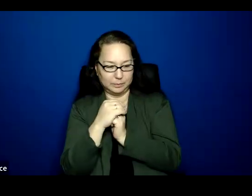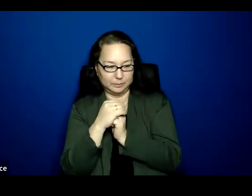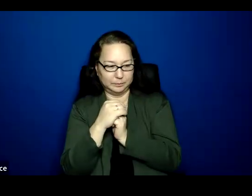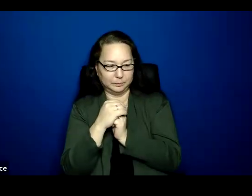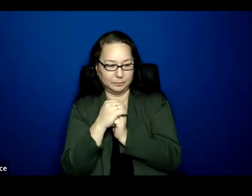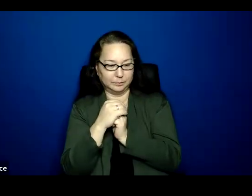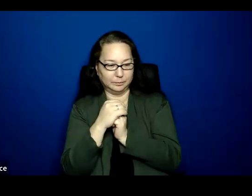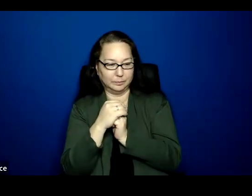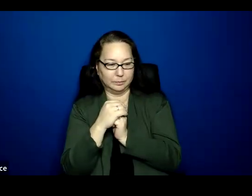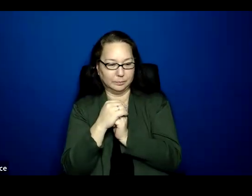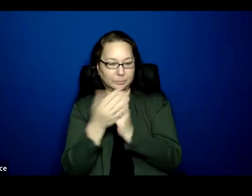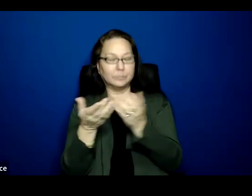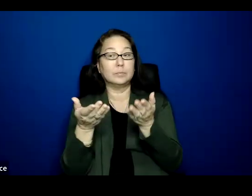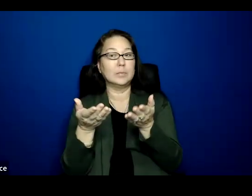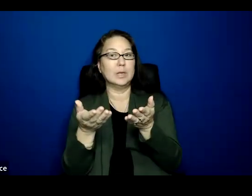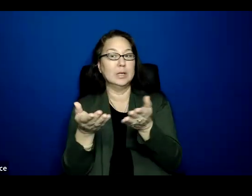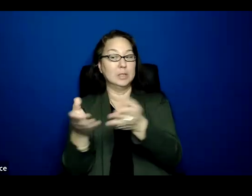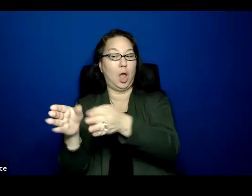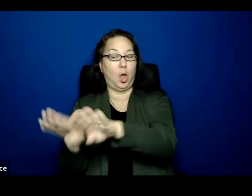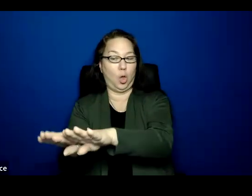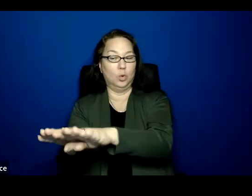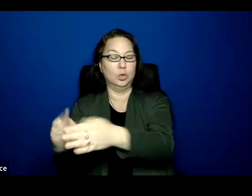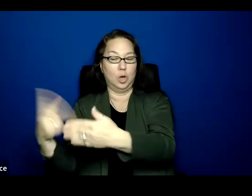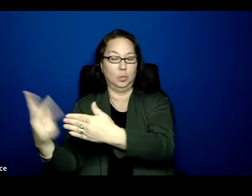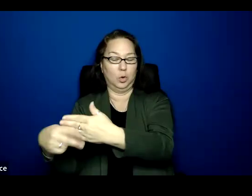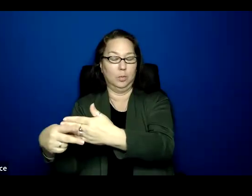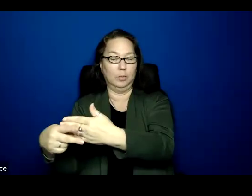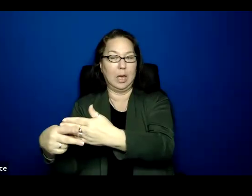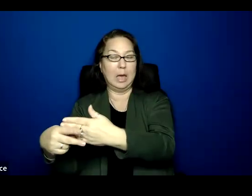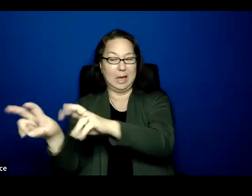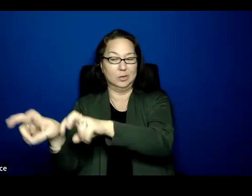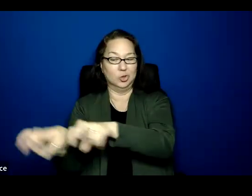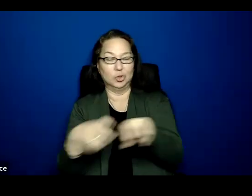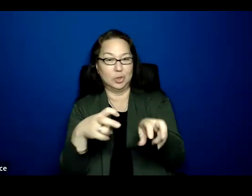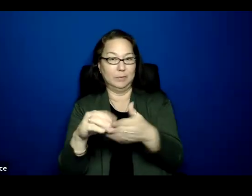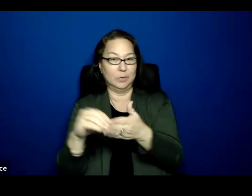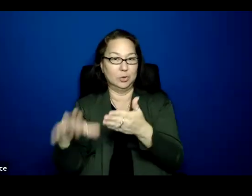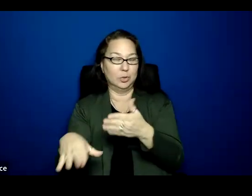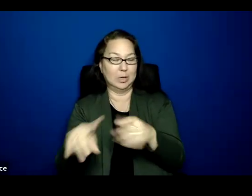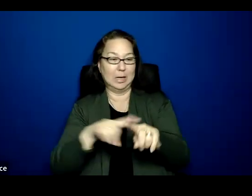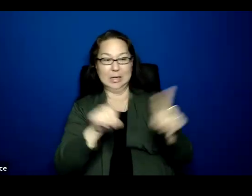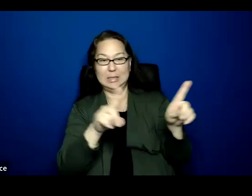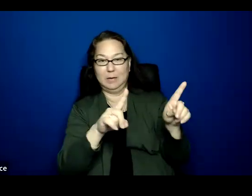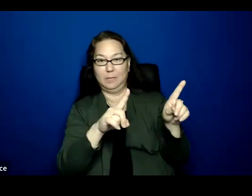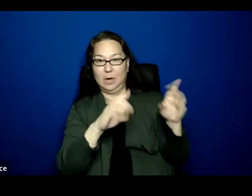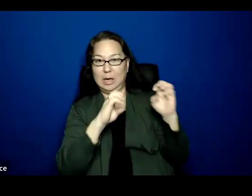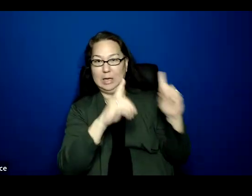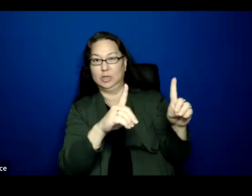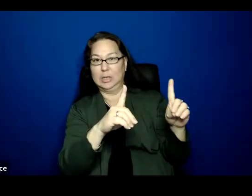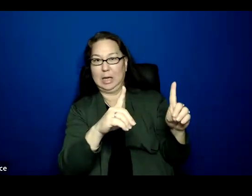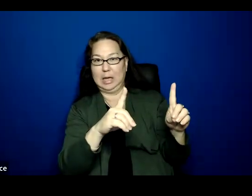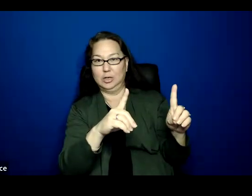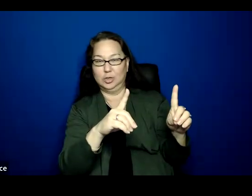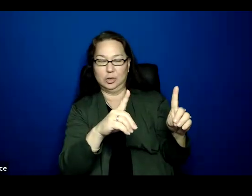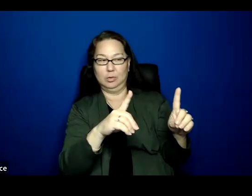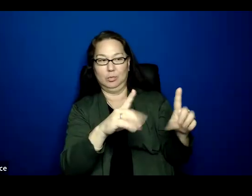a program and to maneuver or shift those students into a different educational setting